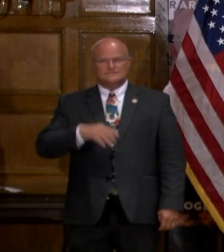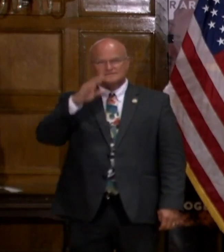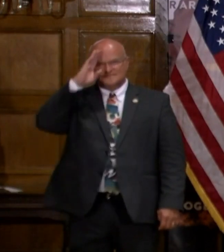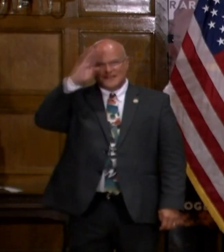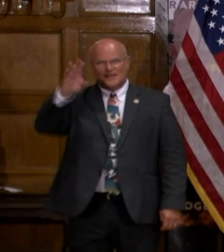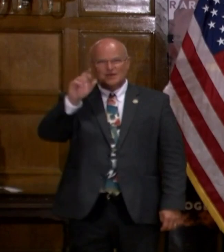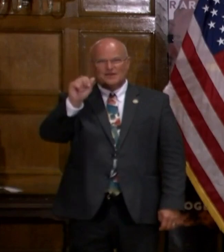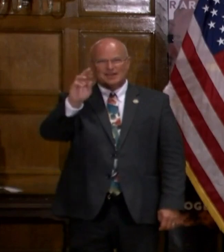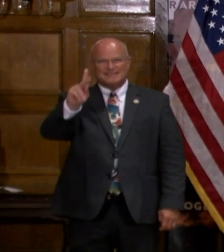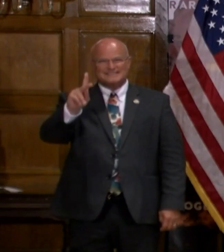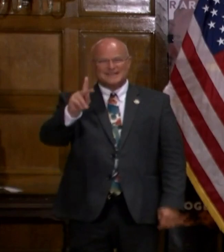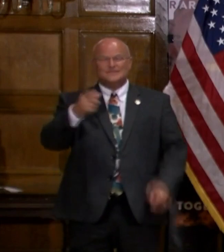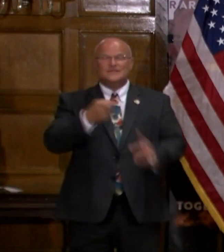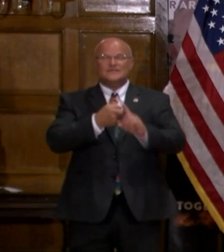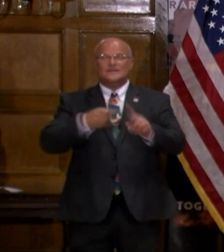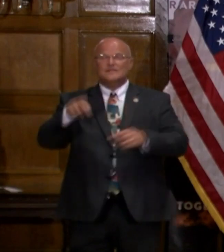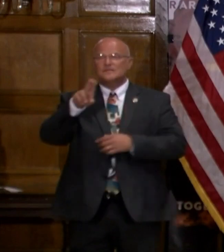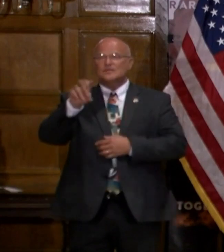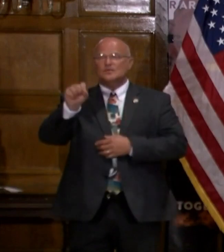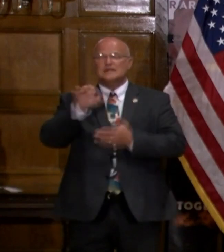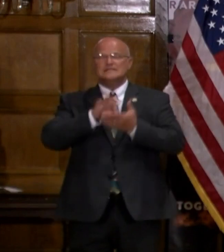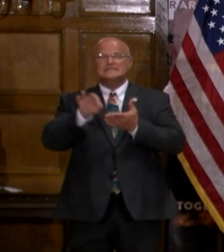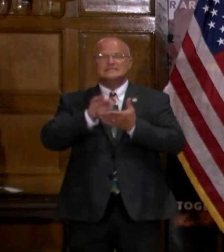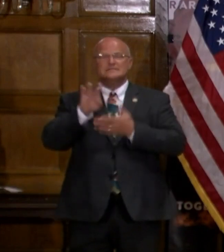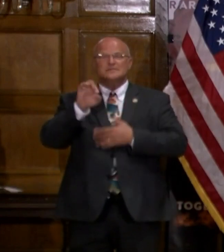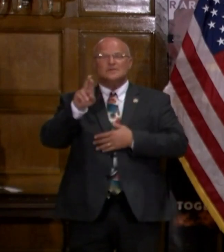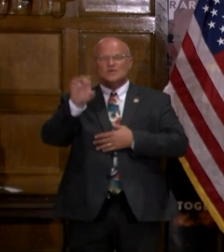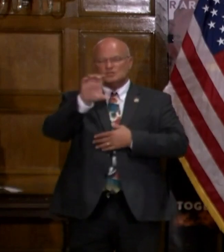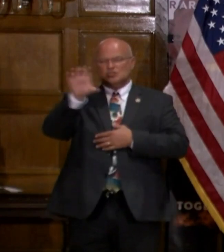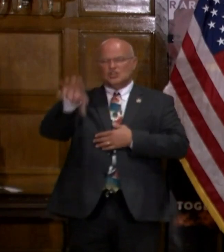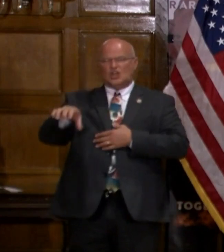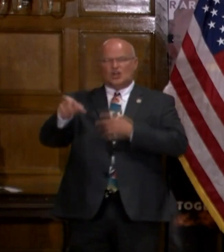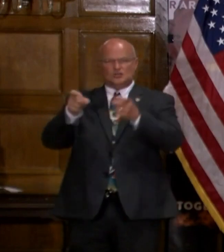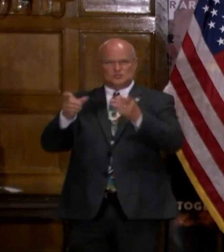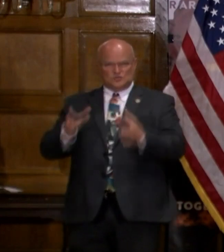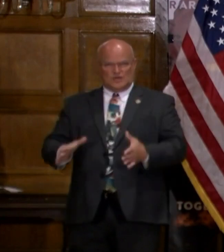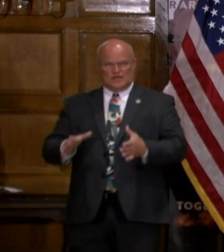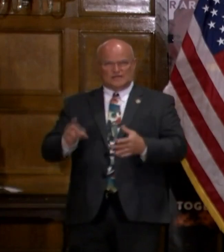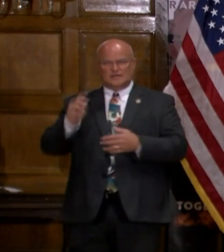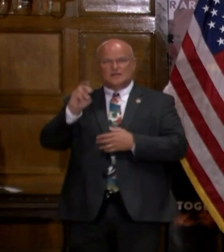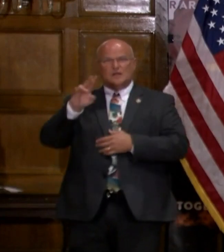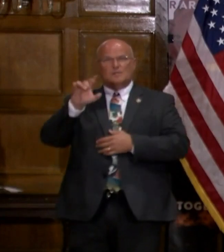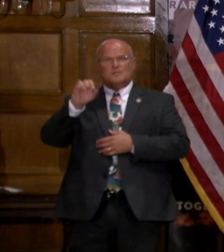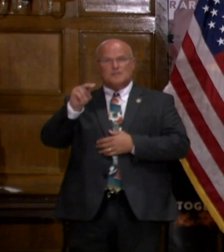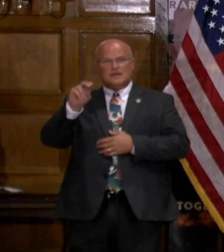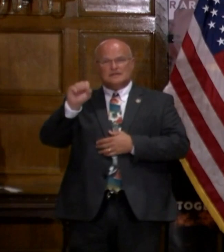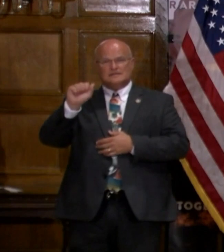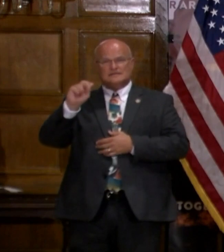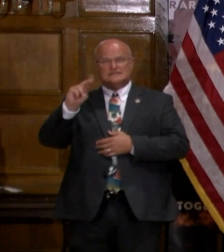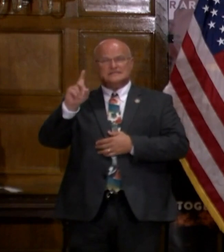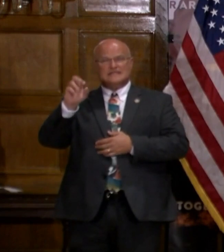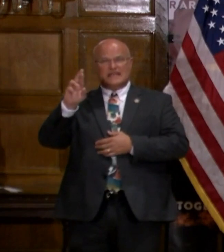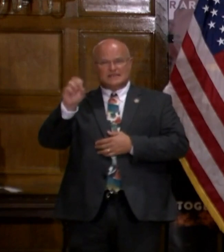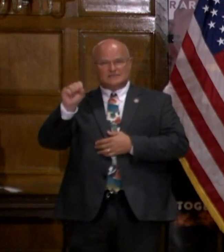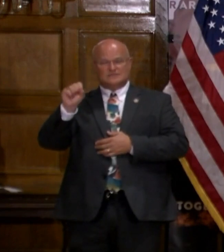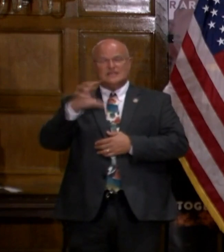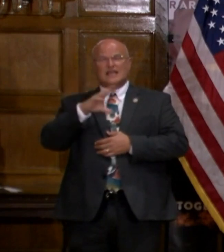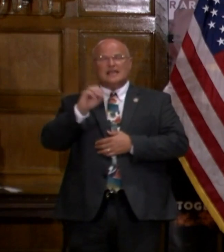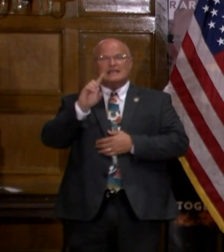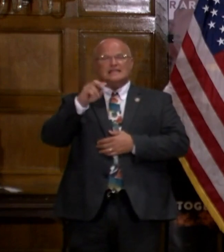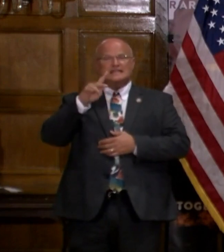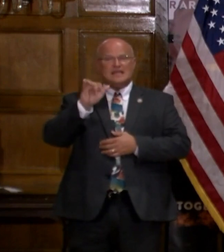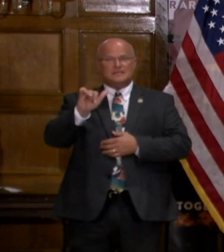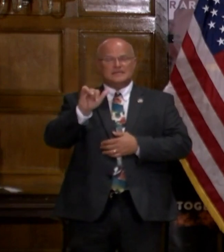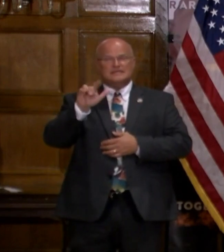Hello, Arkansas. On behalf of the U.S. Census Bureau Chicago Regional Director, Ms. Marilyn A. Sanders, and Deputy Regional